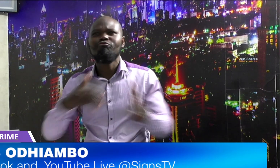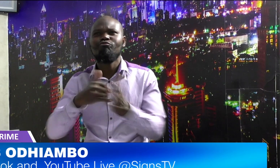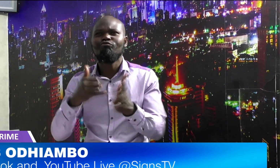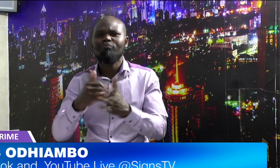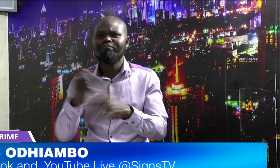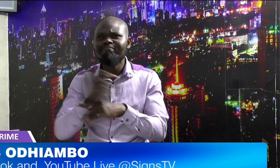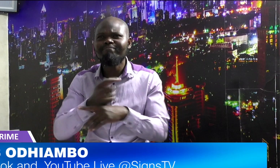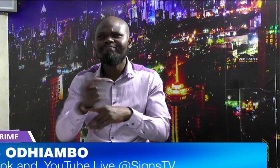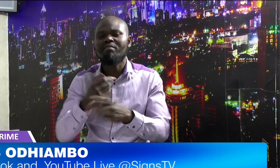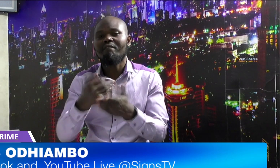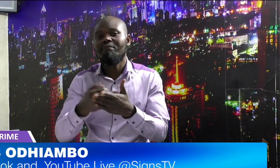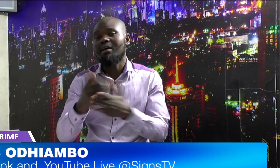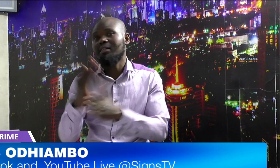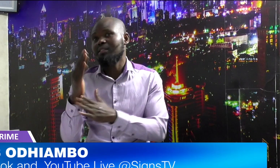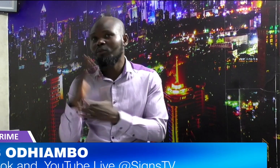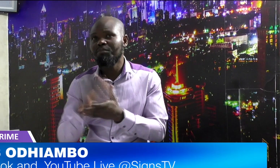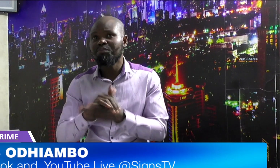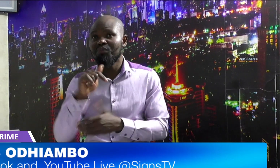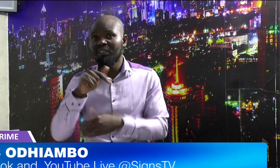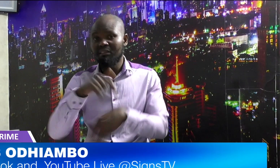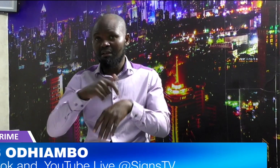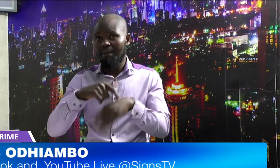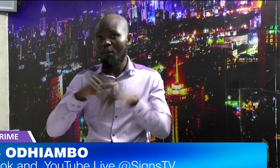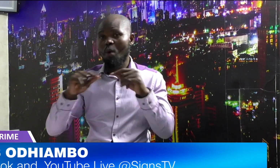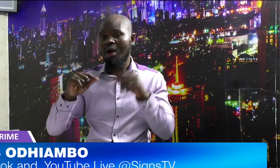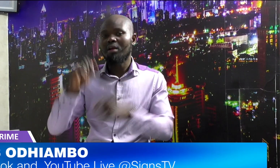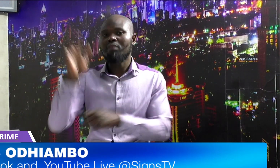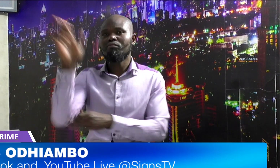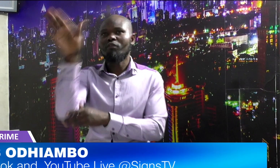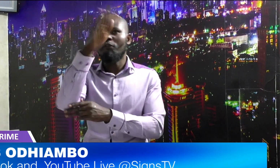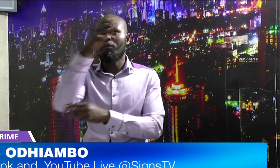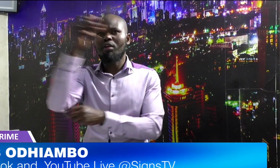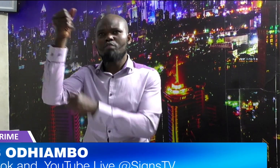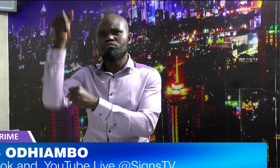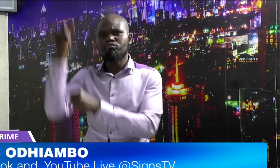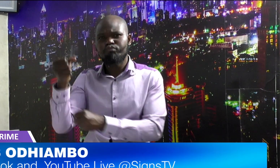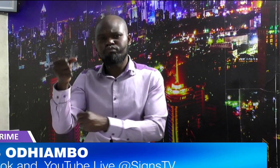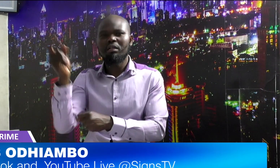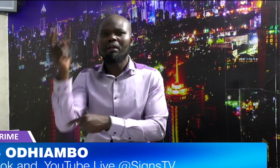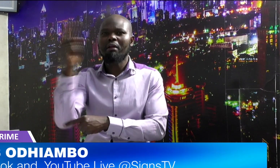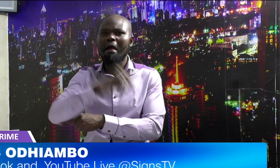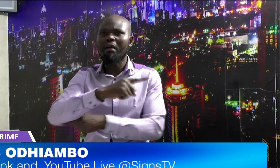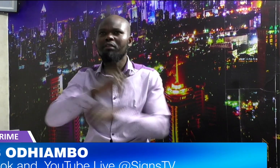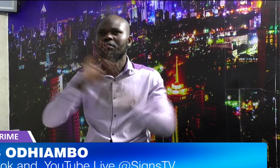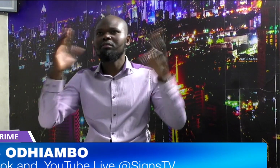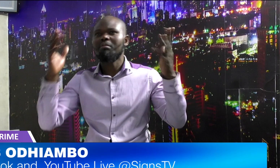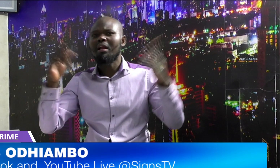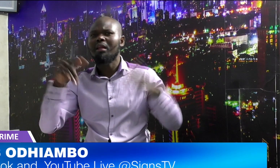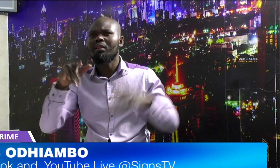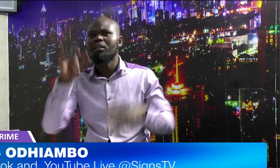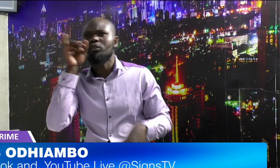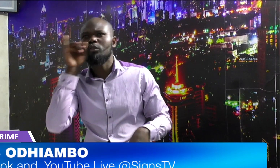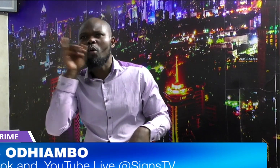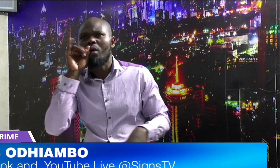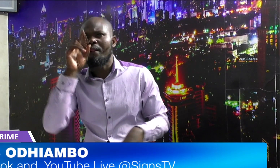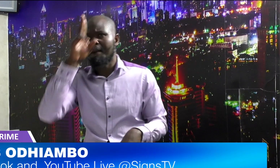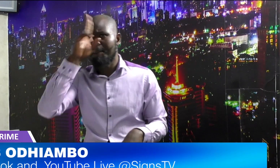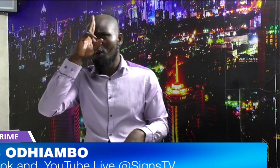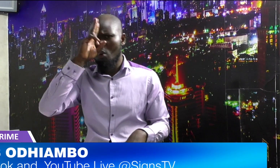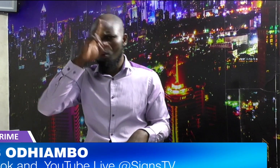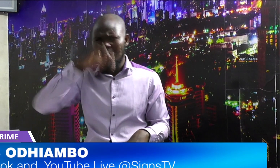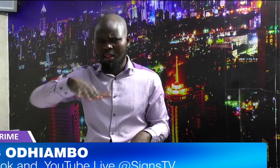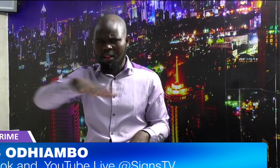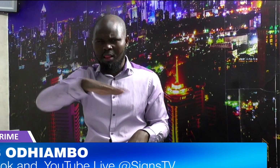to expand training facilities for soldiers. During the Mashujaa Day celebration at the Isiolo Police Grounds